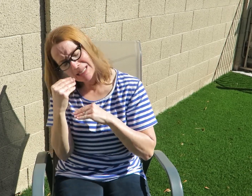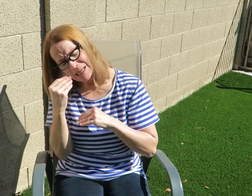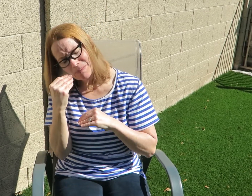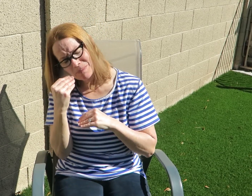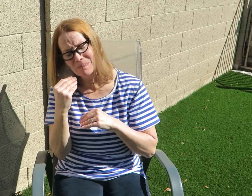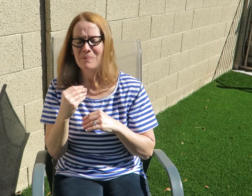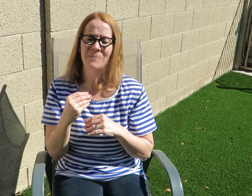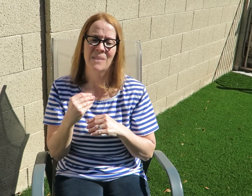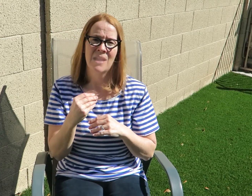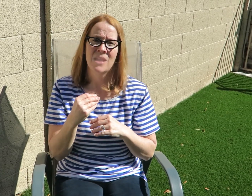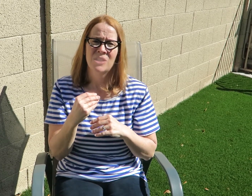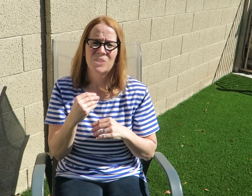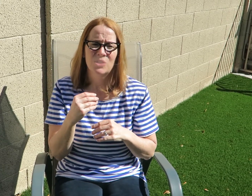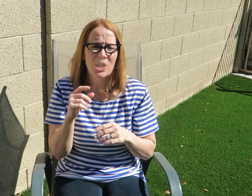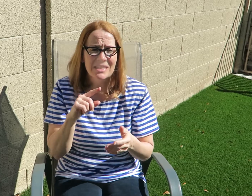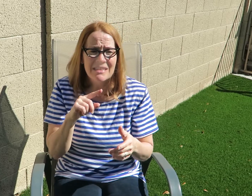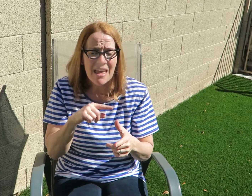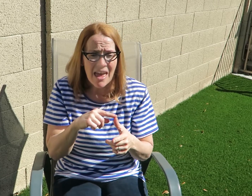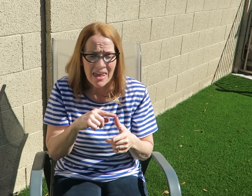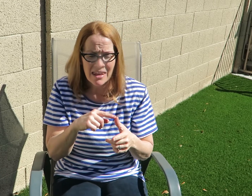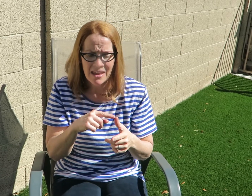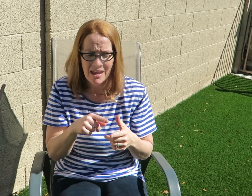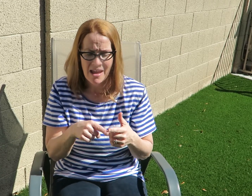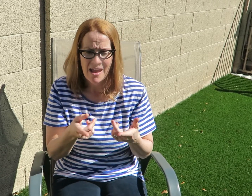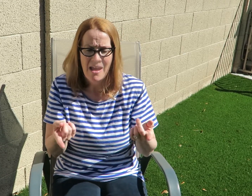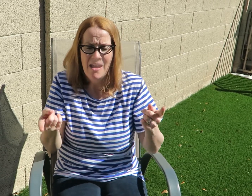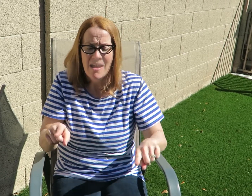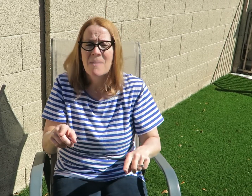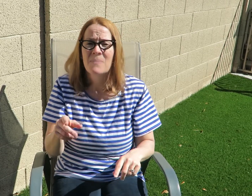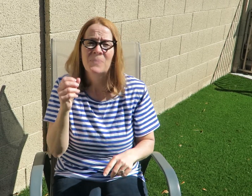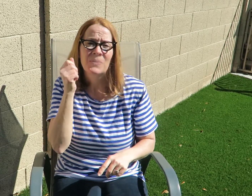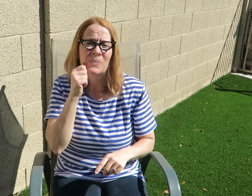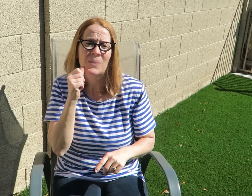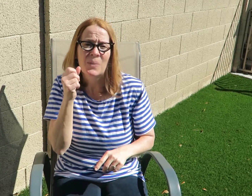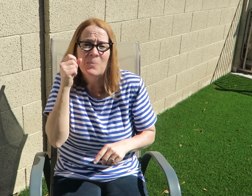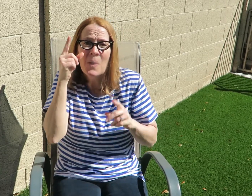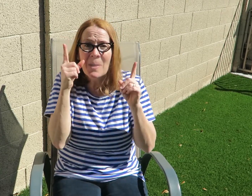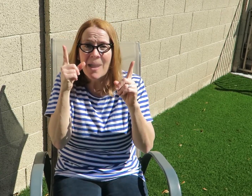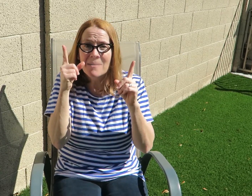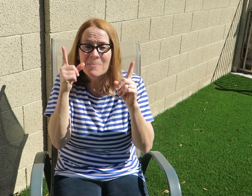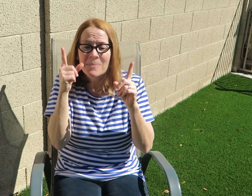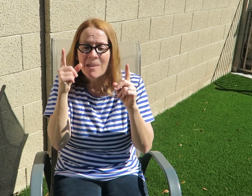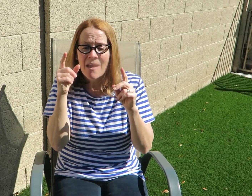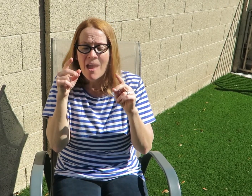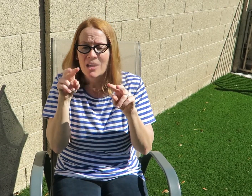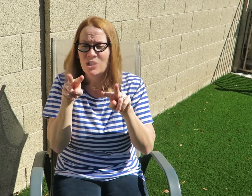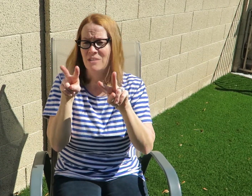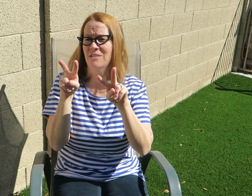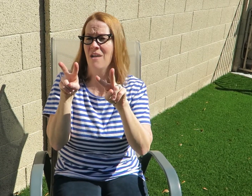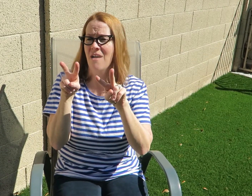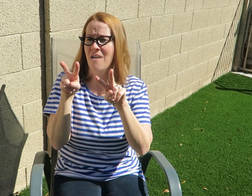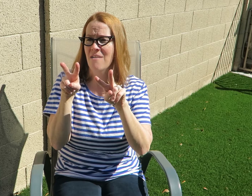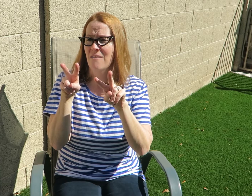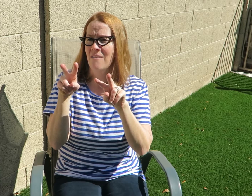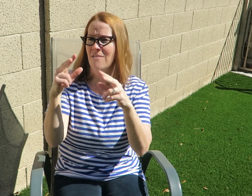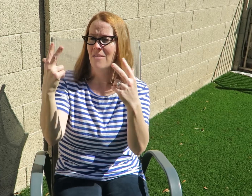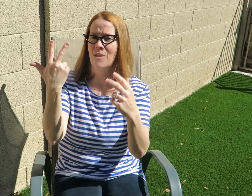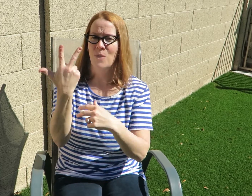asleep. So just then, the girl woke up and she saw that there were